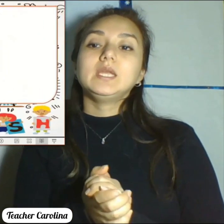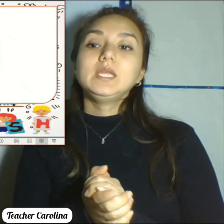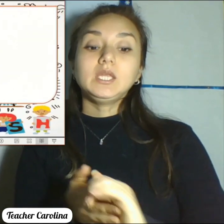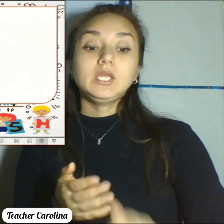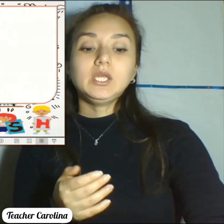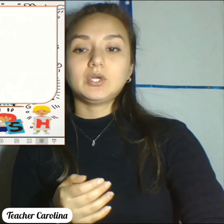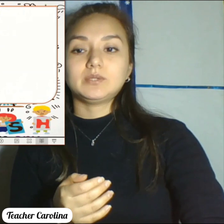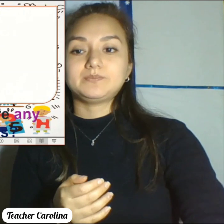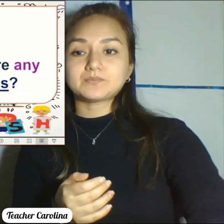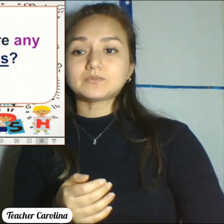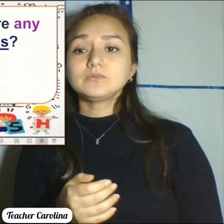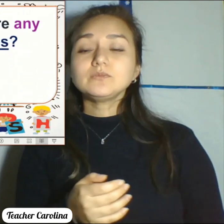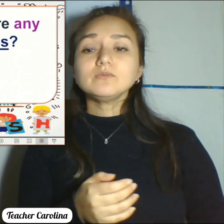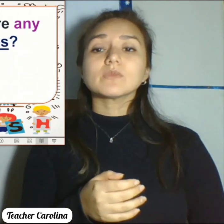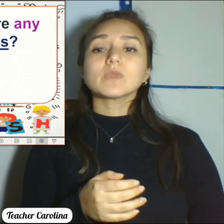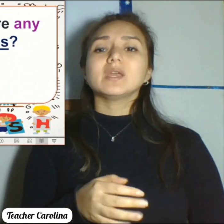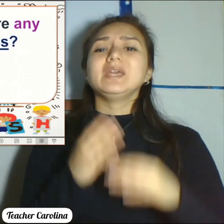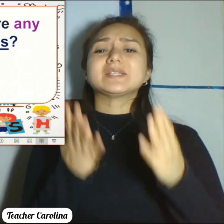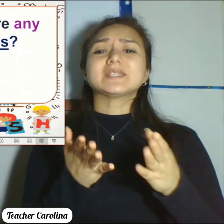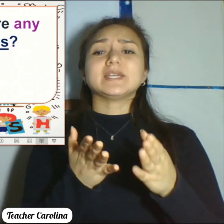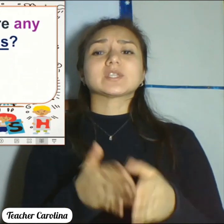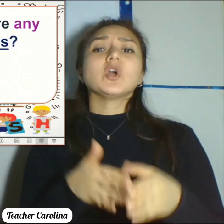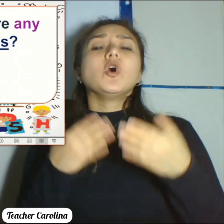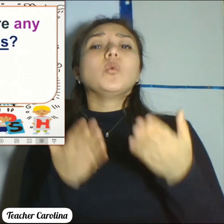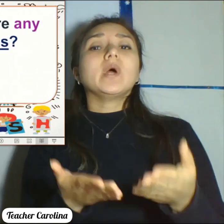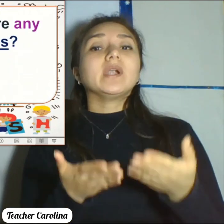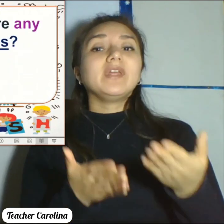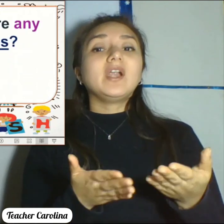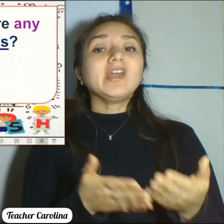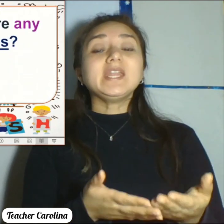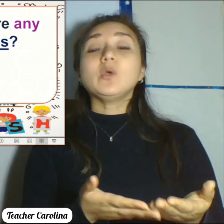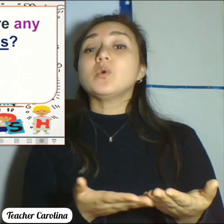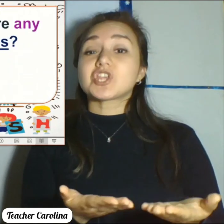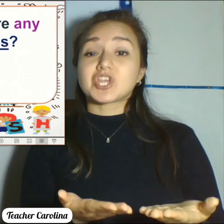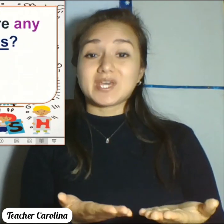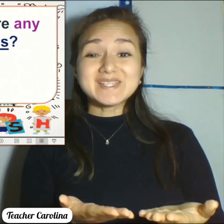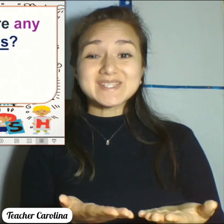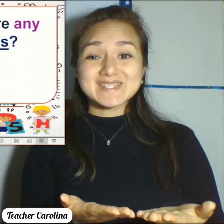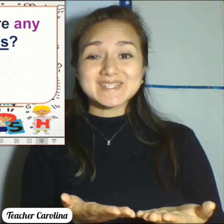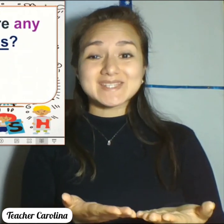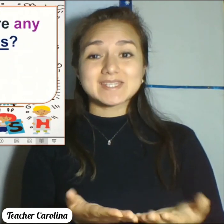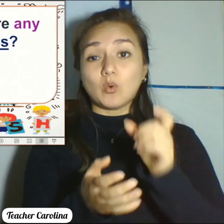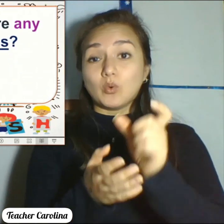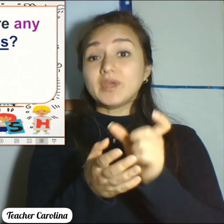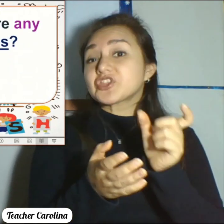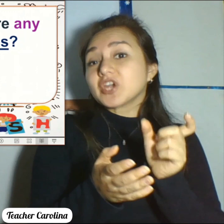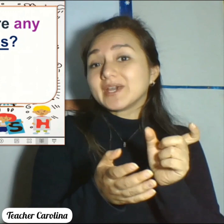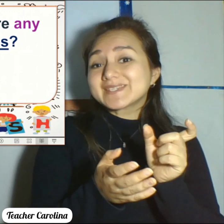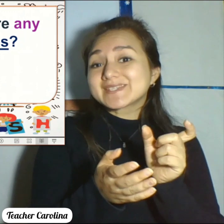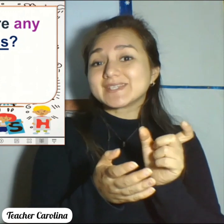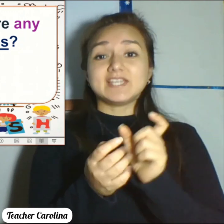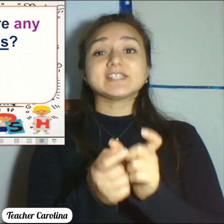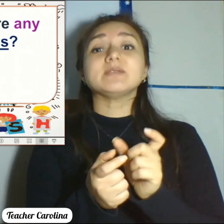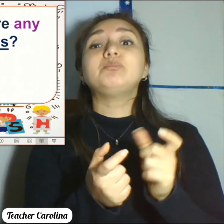In here, it says, were there any witches? Witches is in